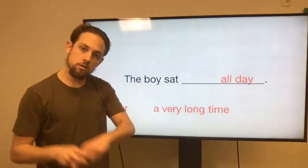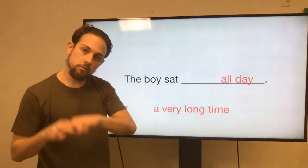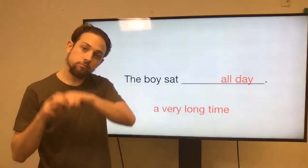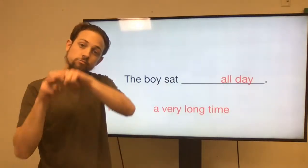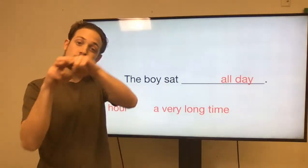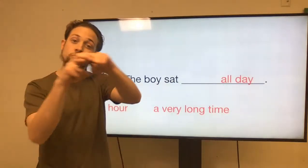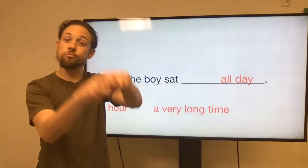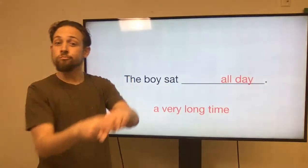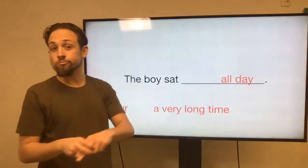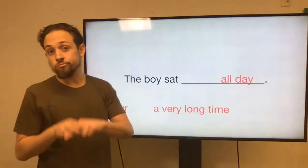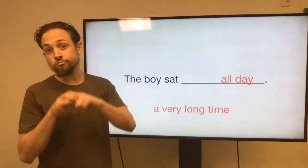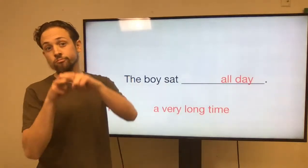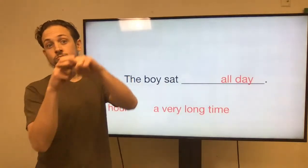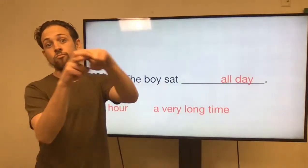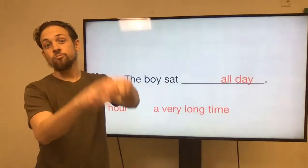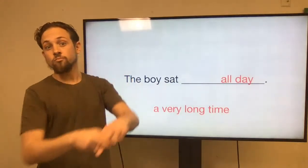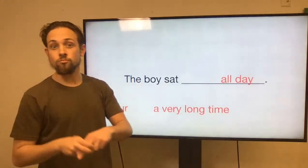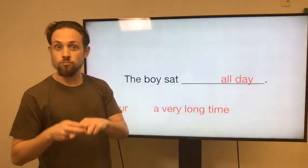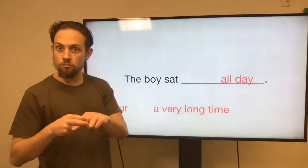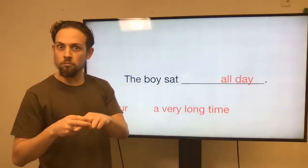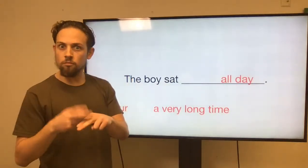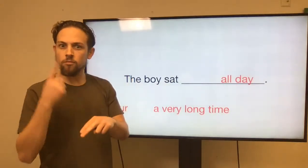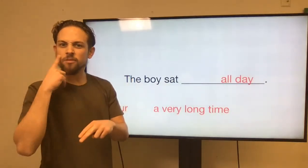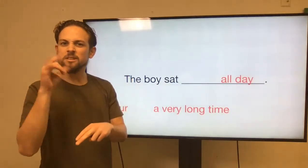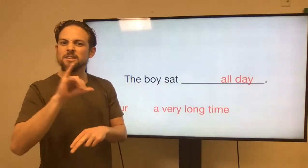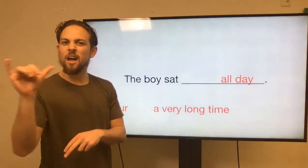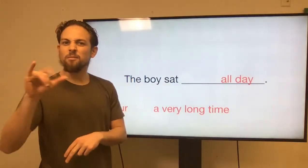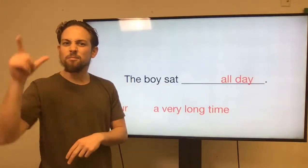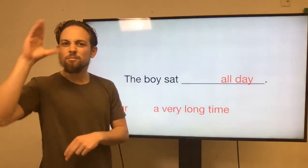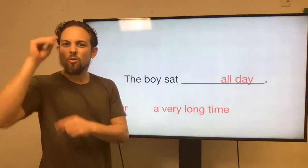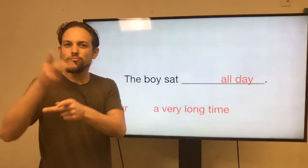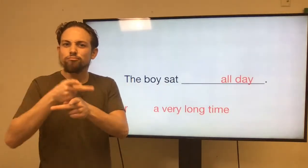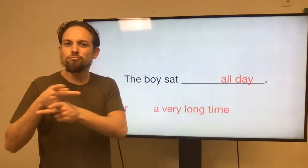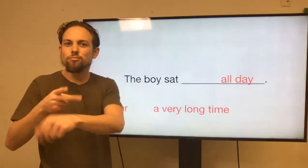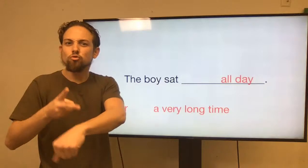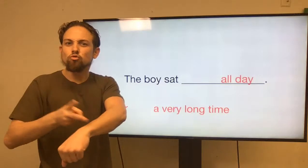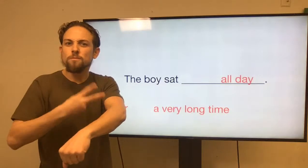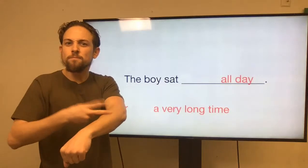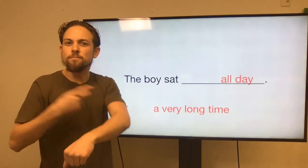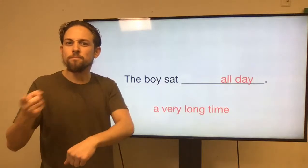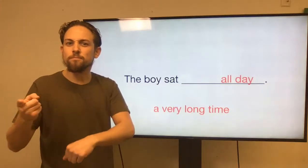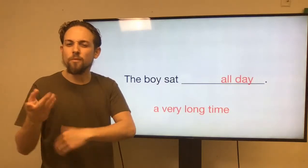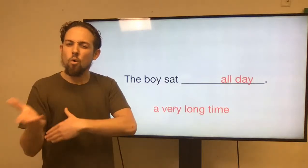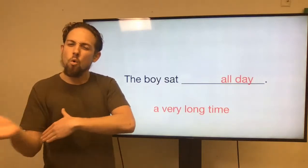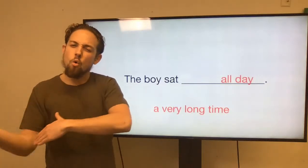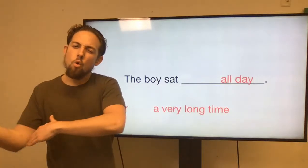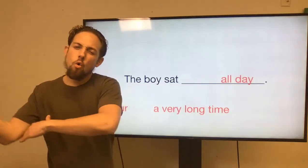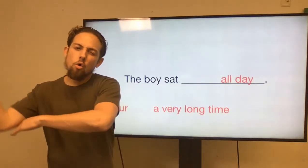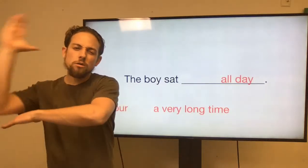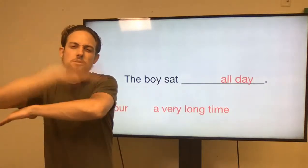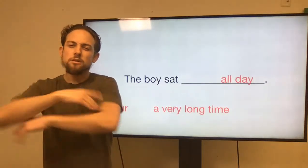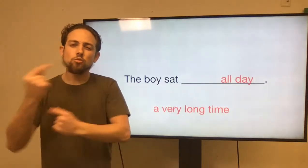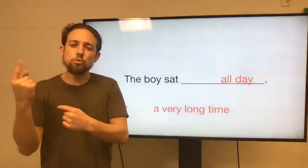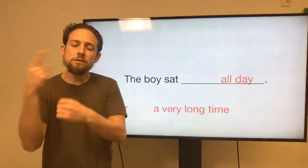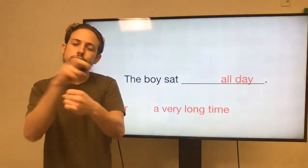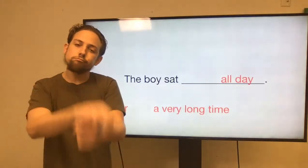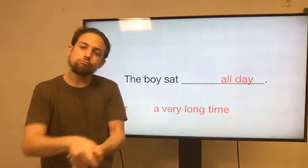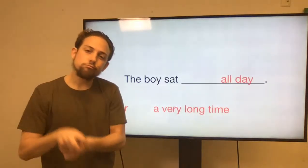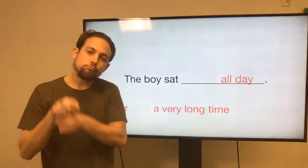This one says, the boy sat all day. It's just like the boy taking care of the sheep. He did